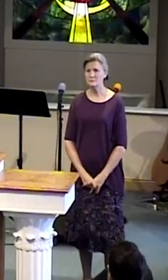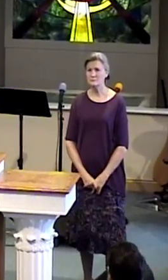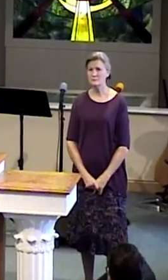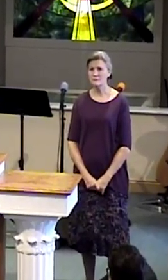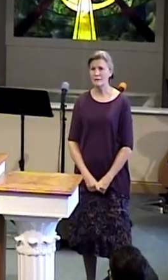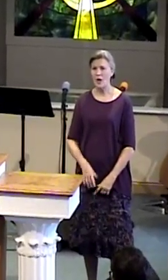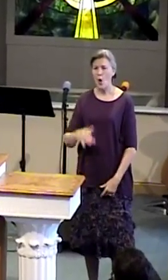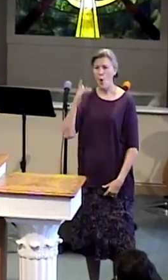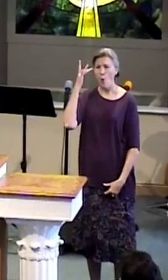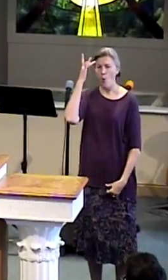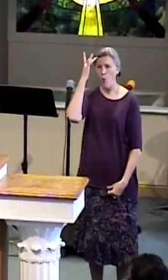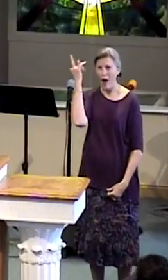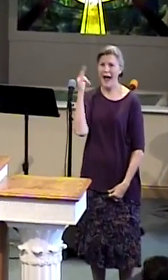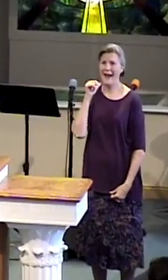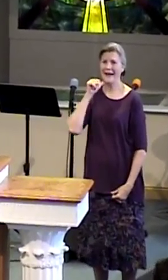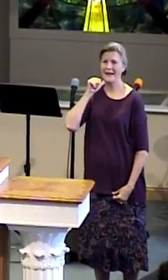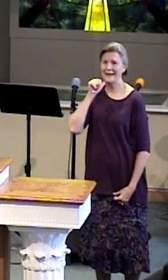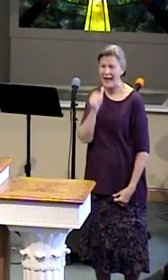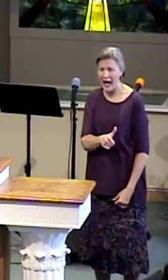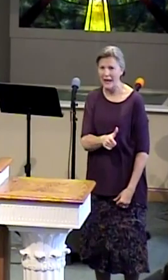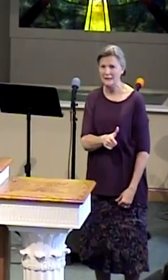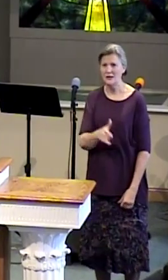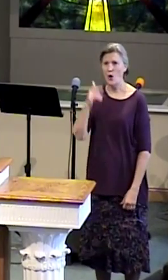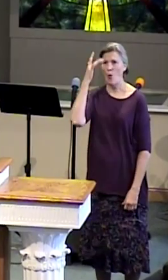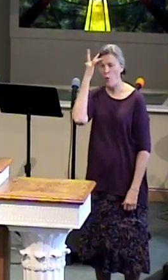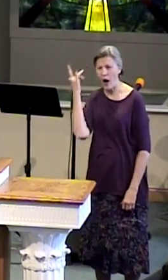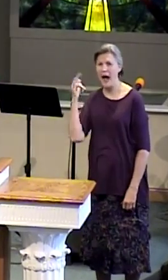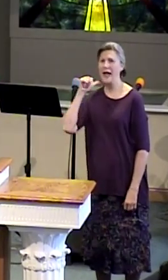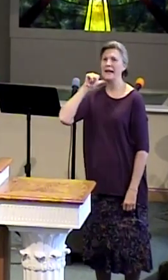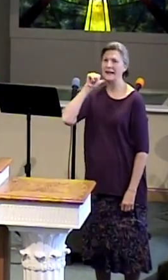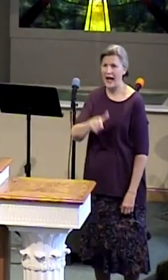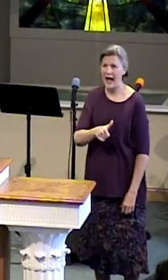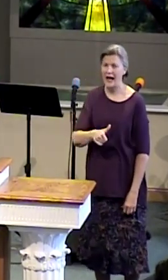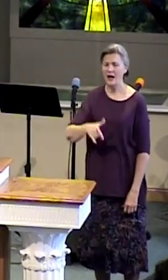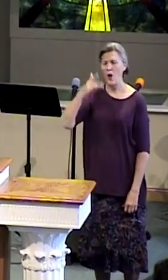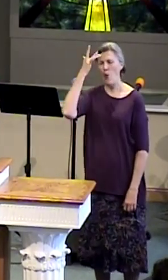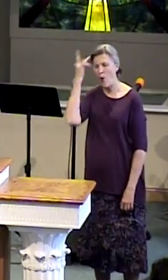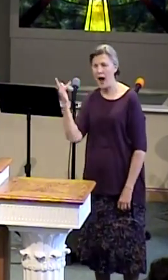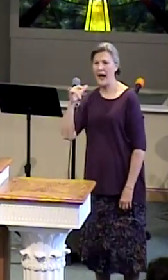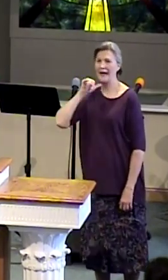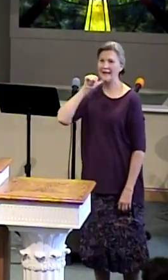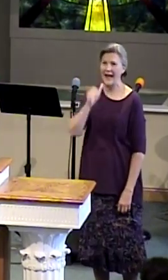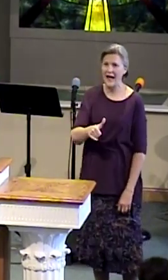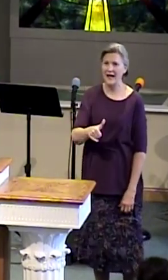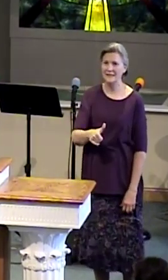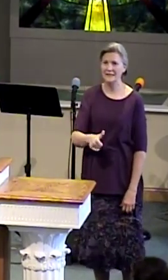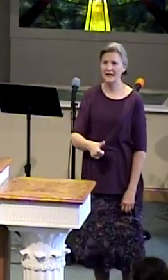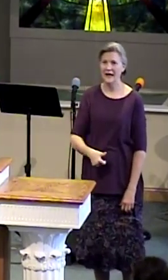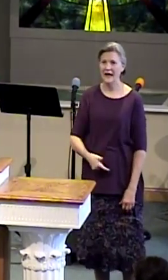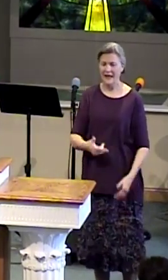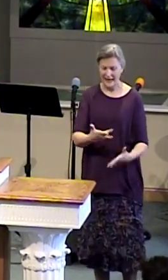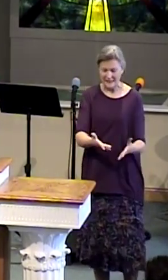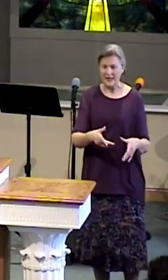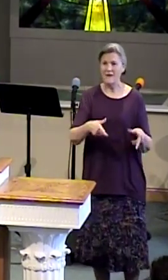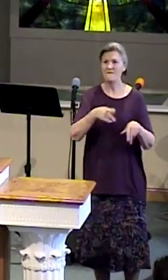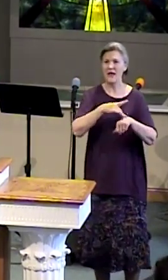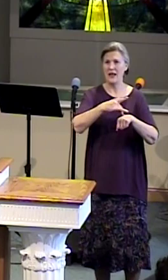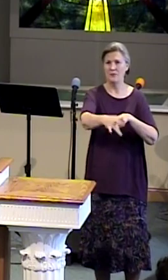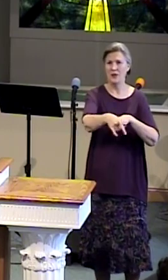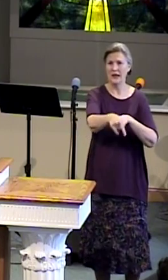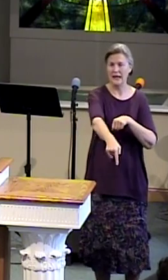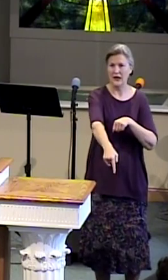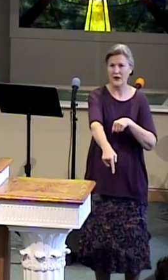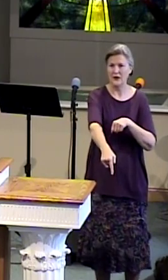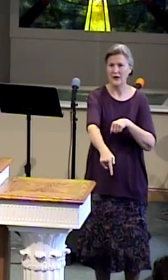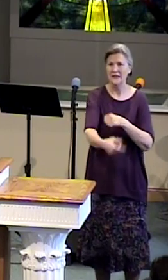Why not? Why not? Why not? The needle is here. The antidote